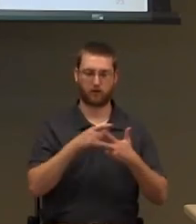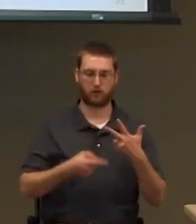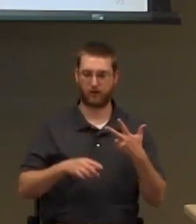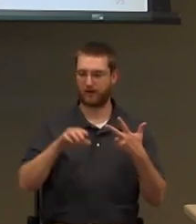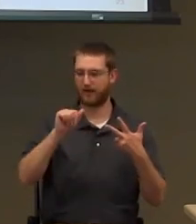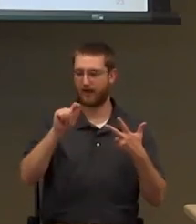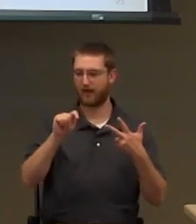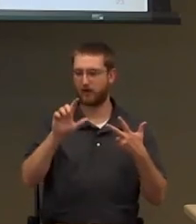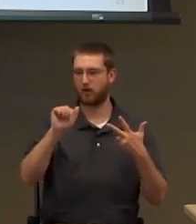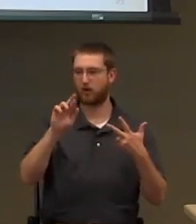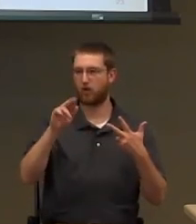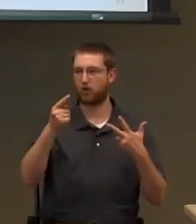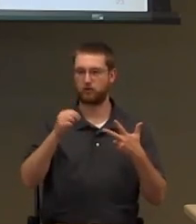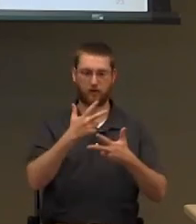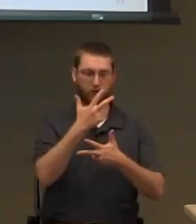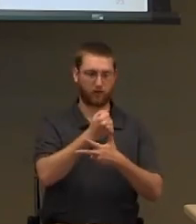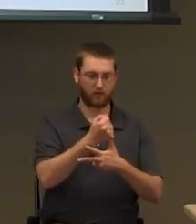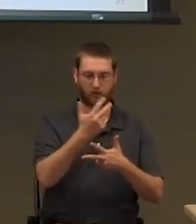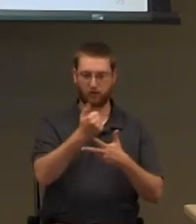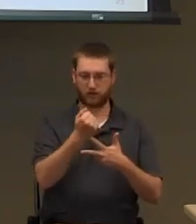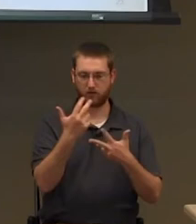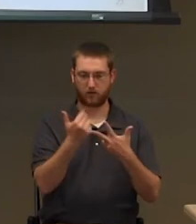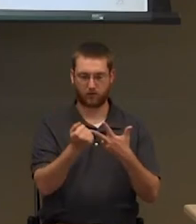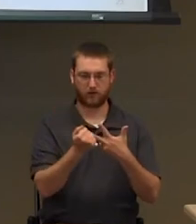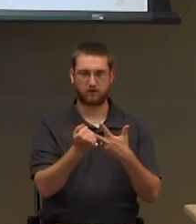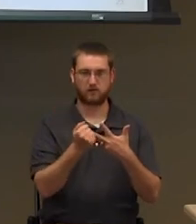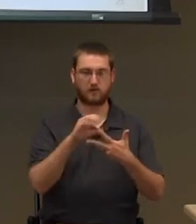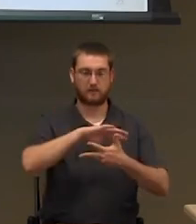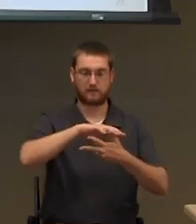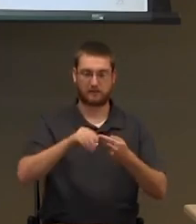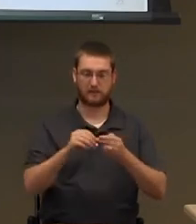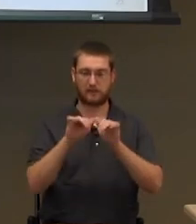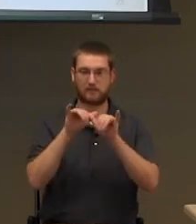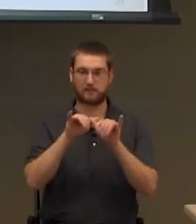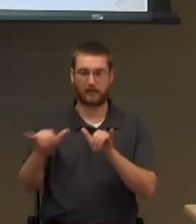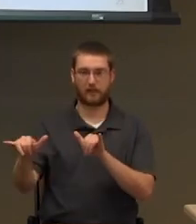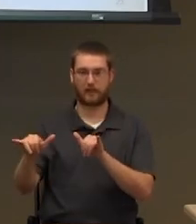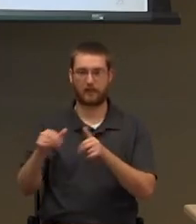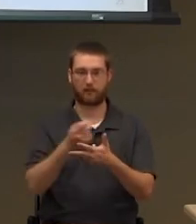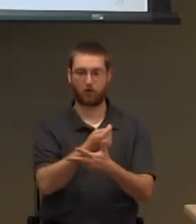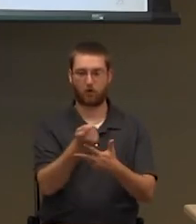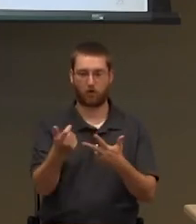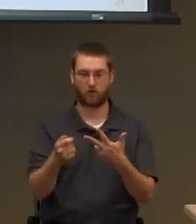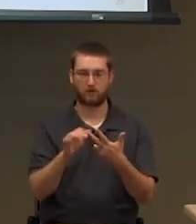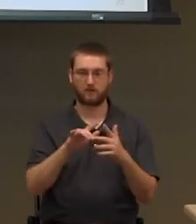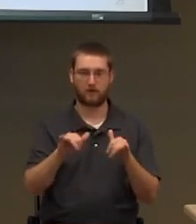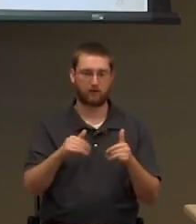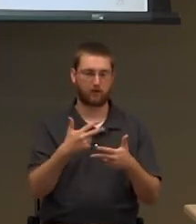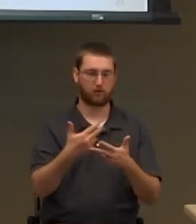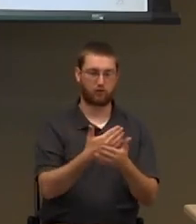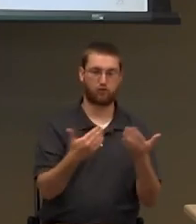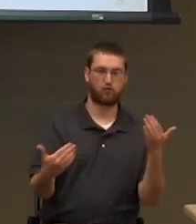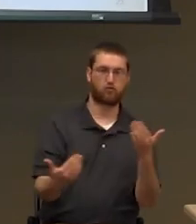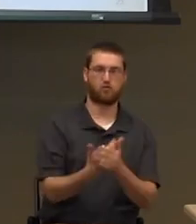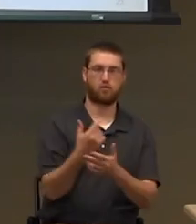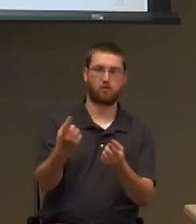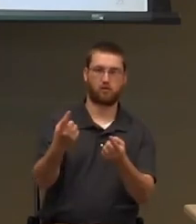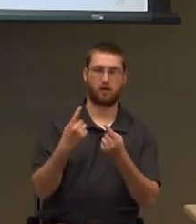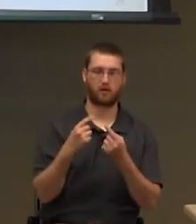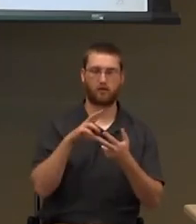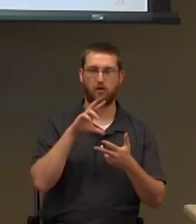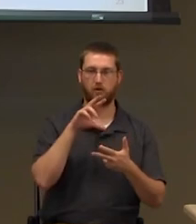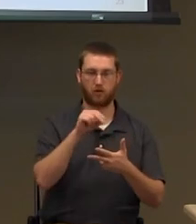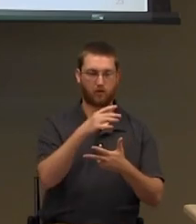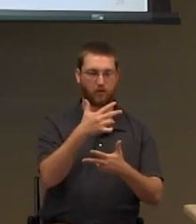at-larges as staggered. I don't want three people that have 3 years experience all rolling off at the same time and then having to get three more people up to speed. You